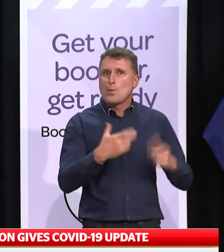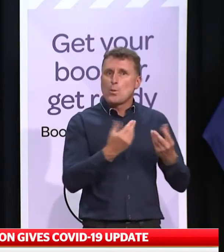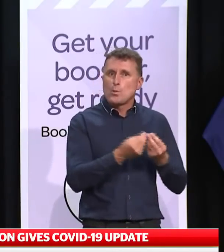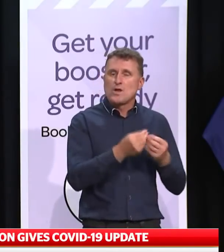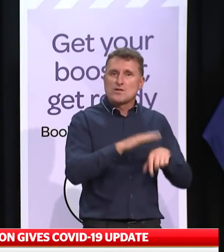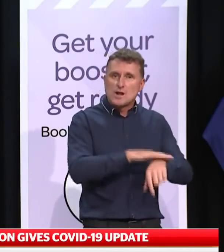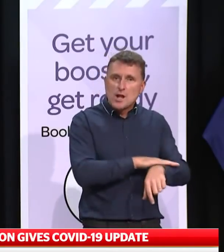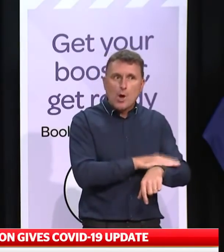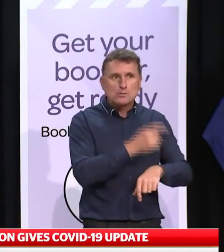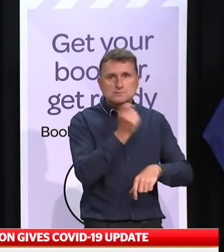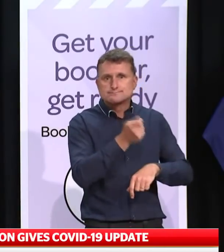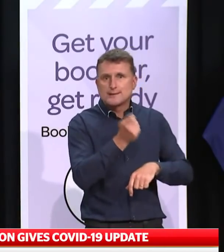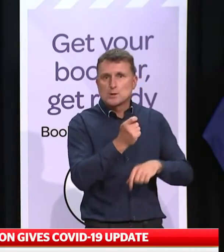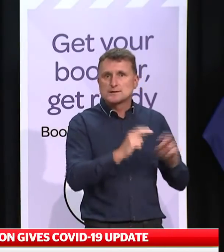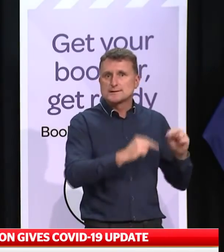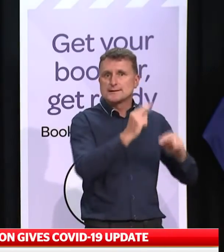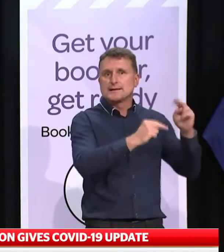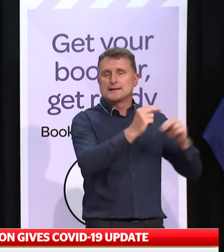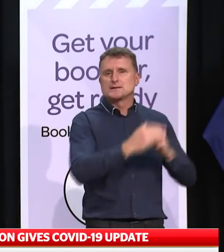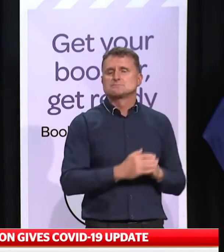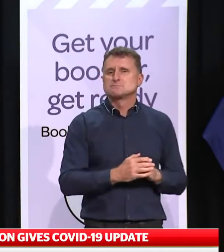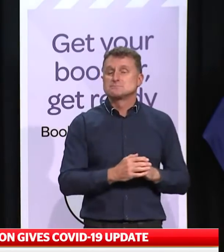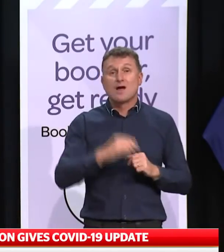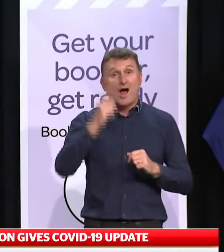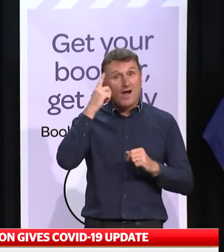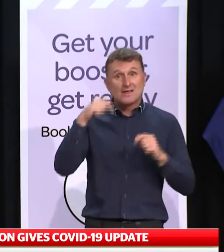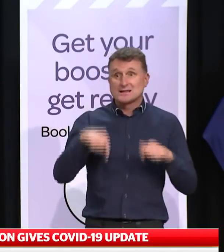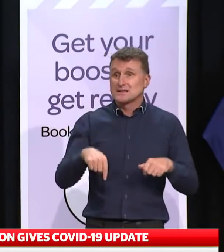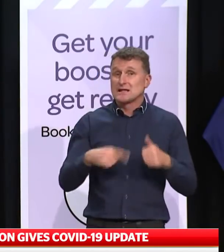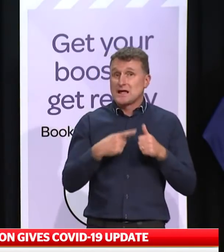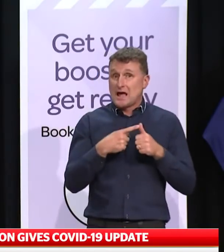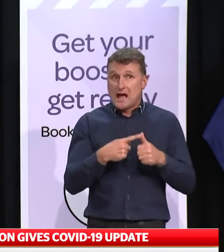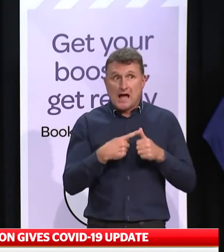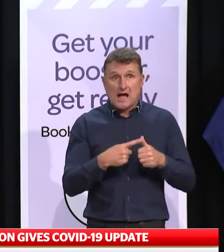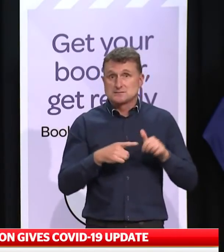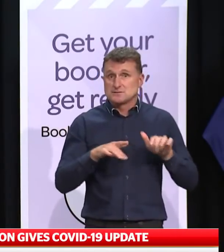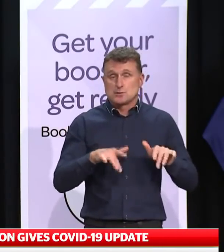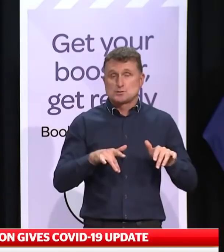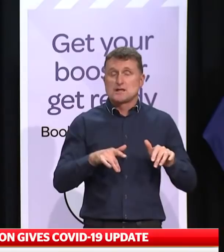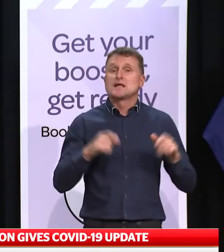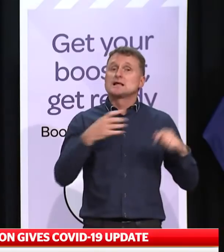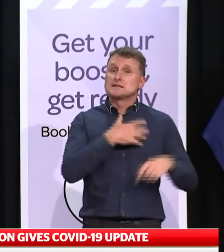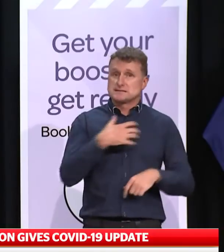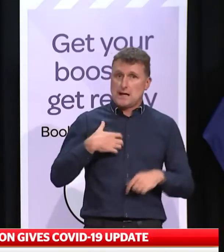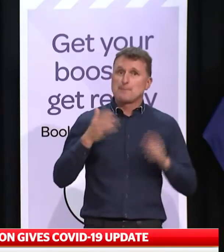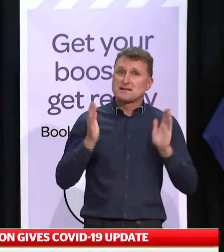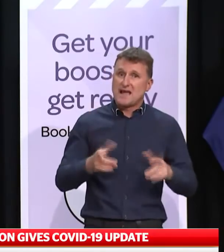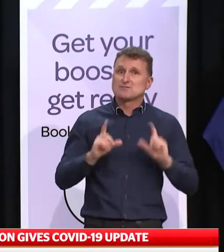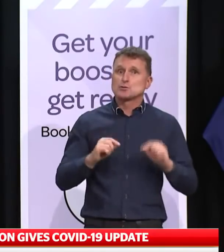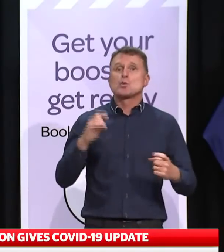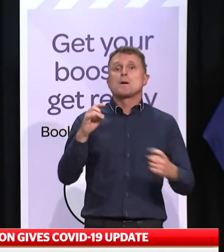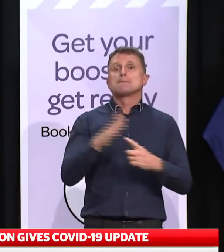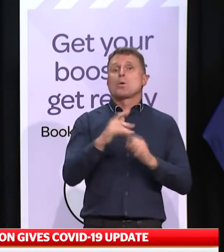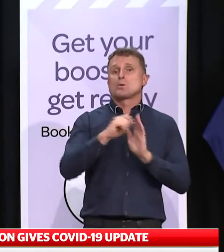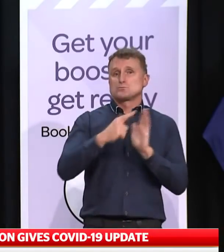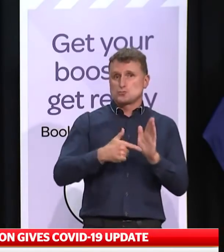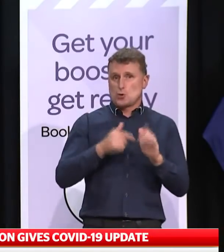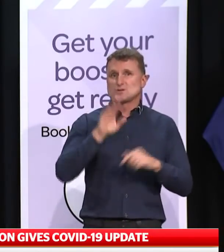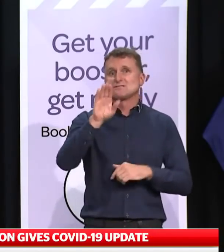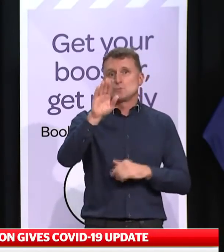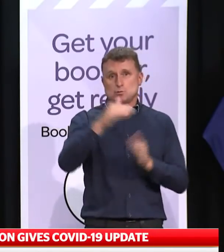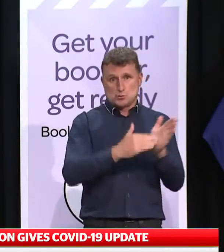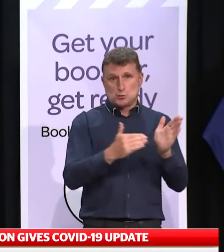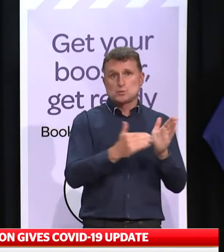answer lies here in the government stopping doing really important projects for the future of New Zealand. So you're saying that New